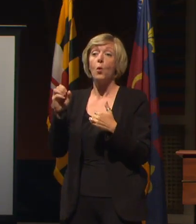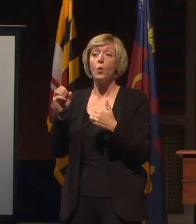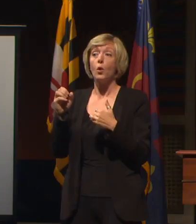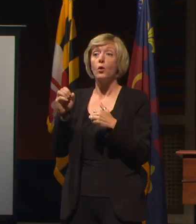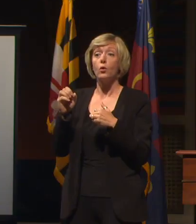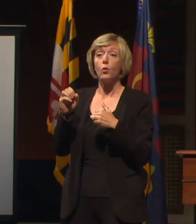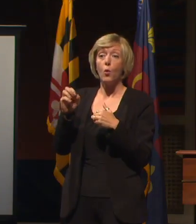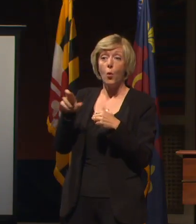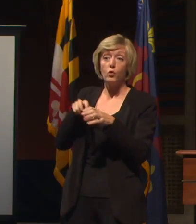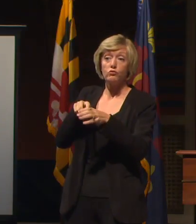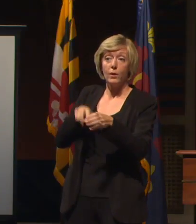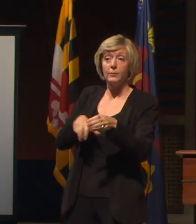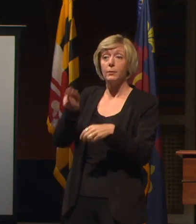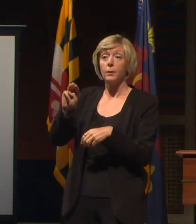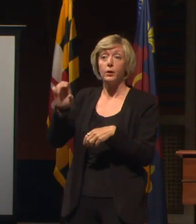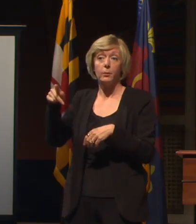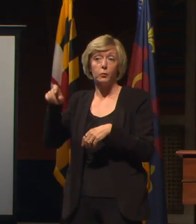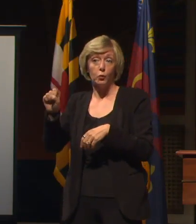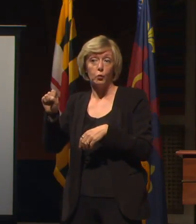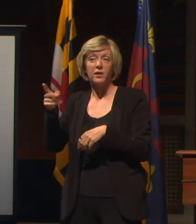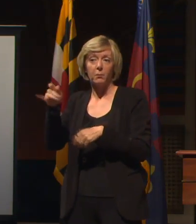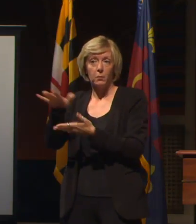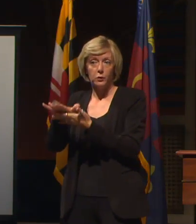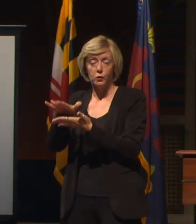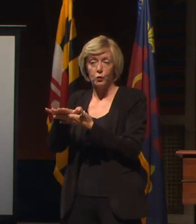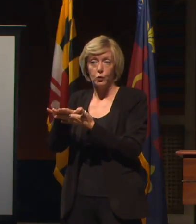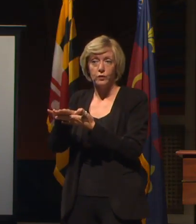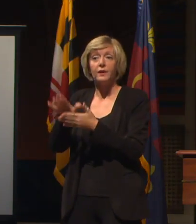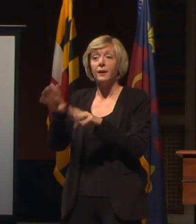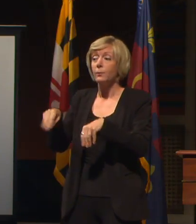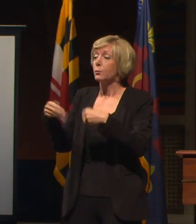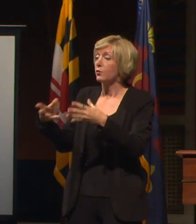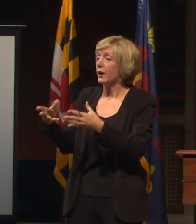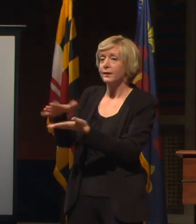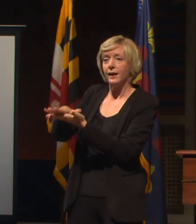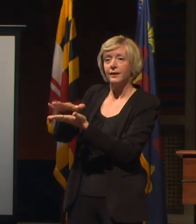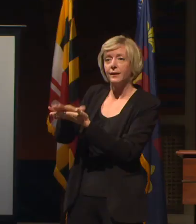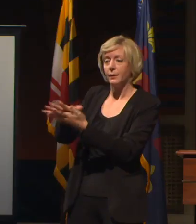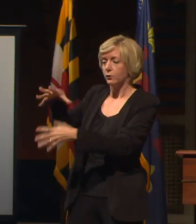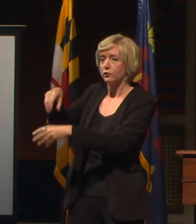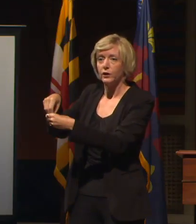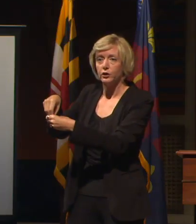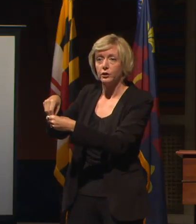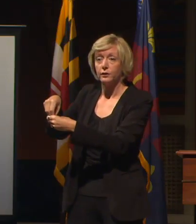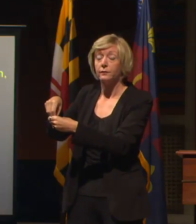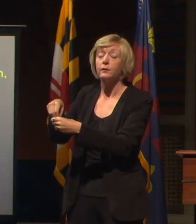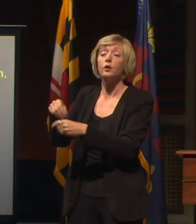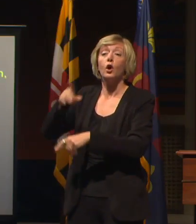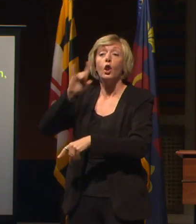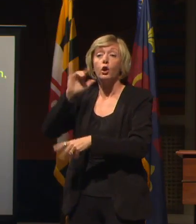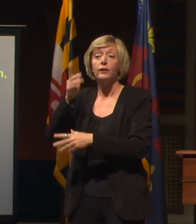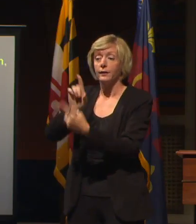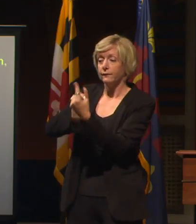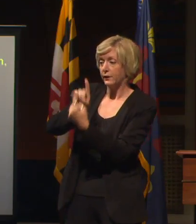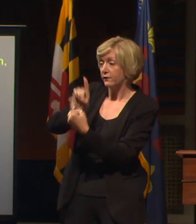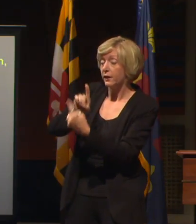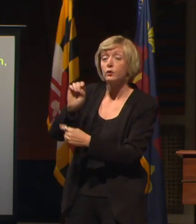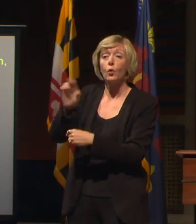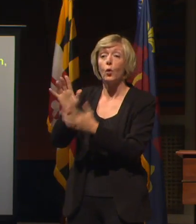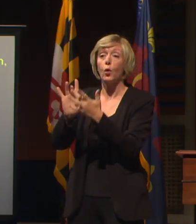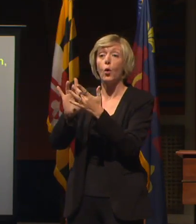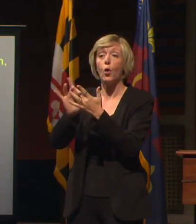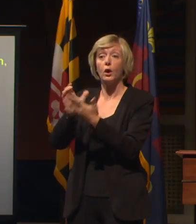of Montgomery County Public Schools receive academic intervention, including face-to-face as well as online classes